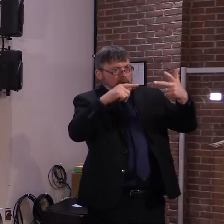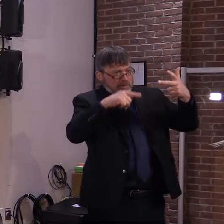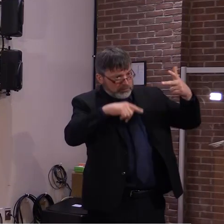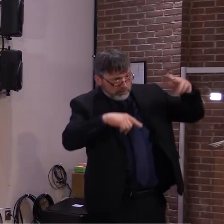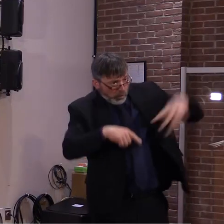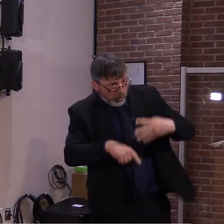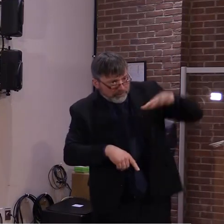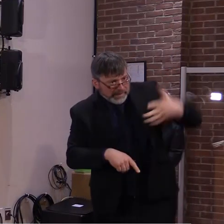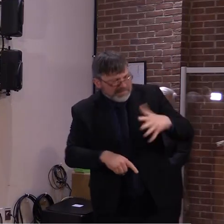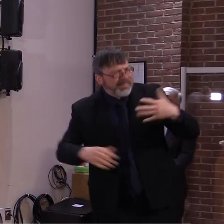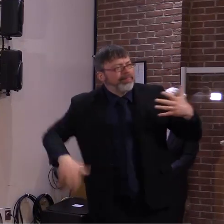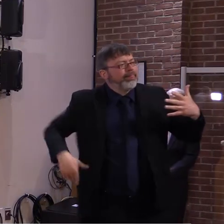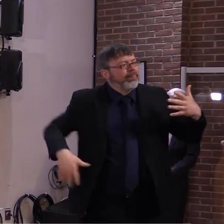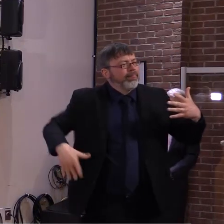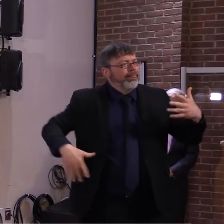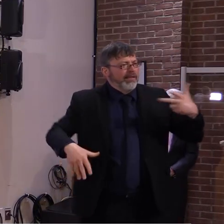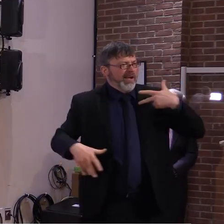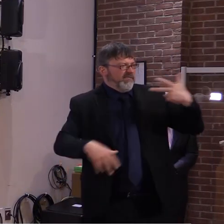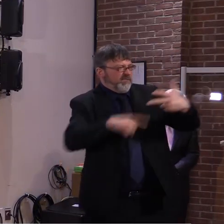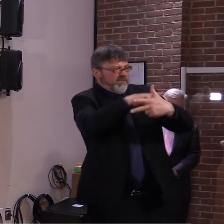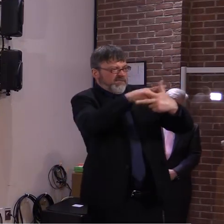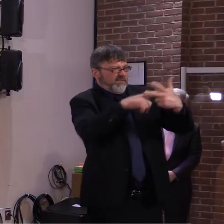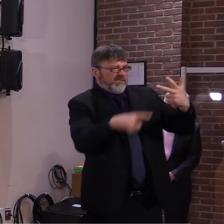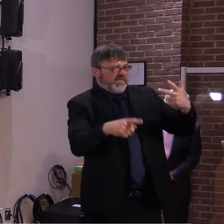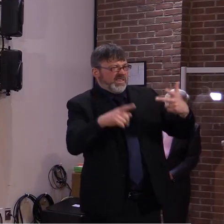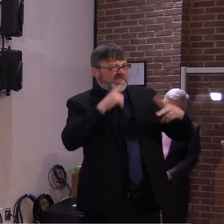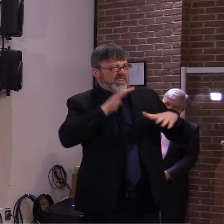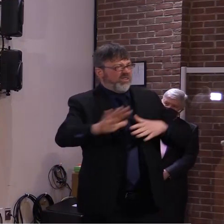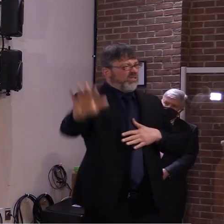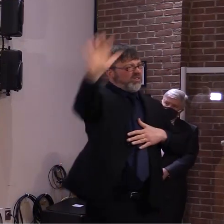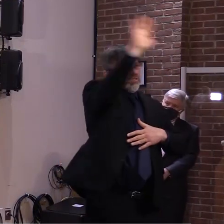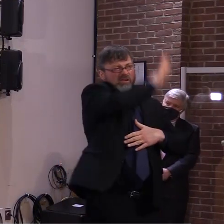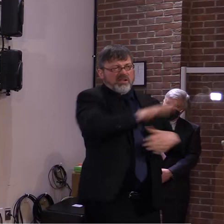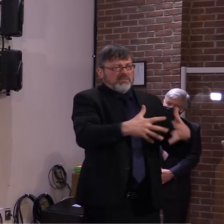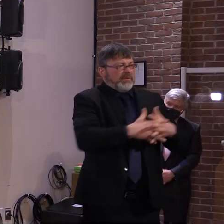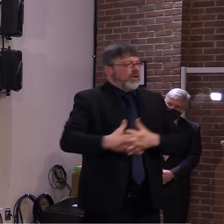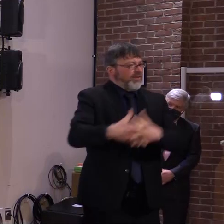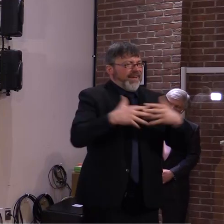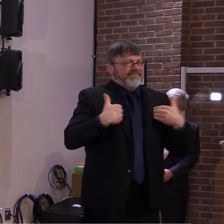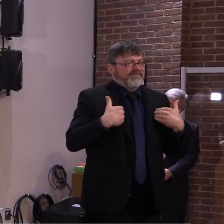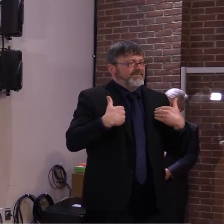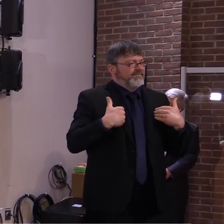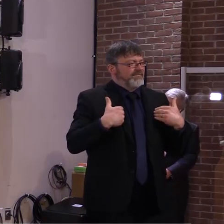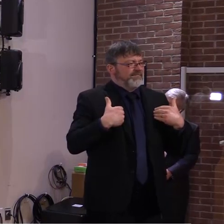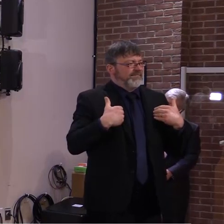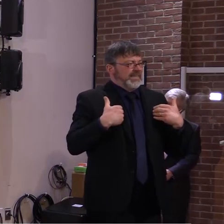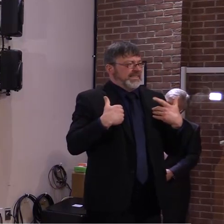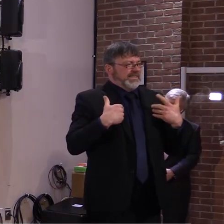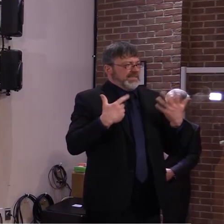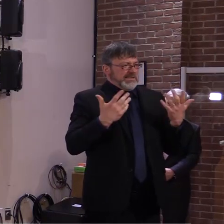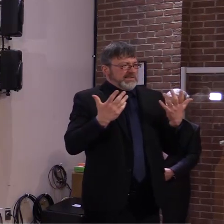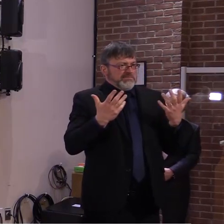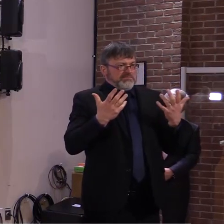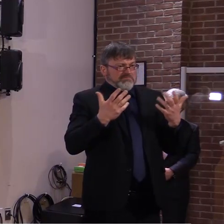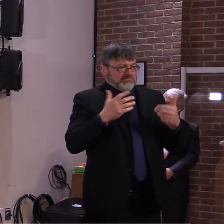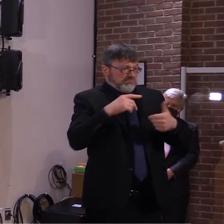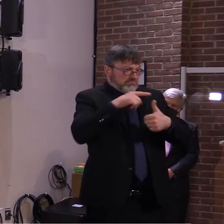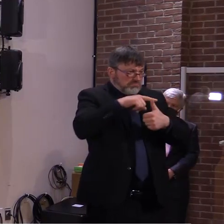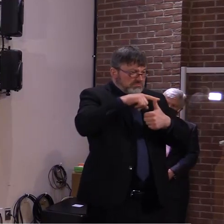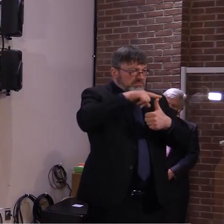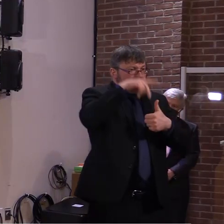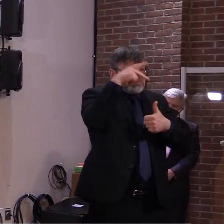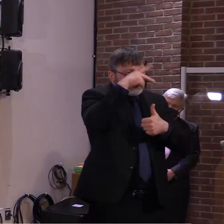mRNA vaccines that we're talking about that these students might be getting. So they'll be getting the same dose at the right interval.